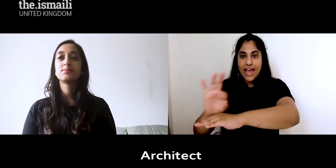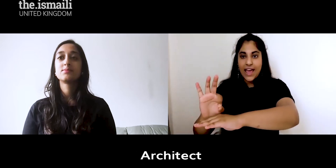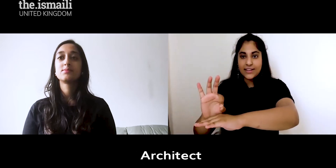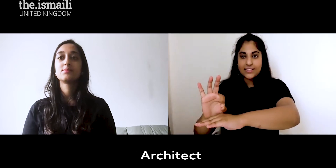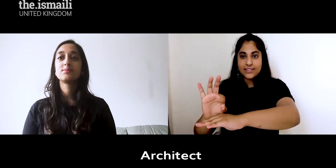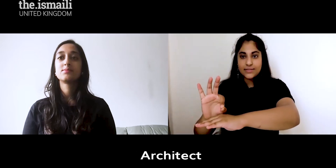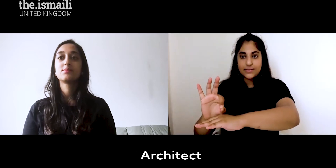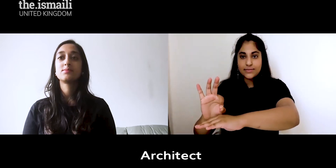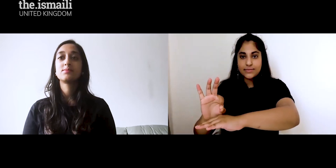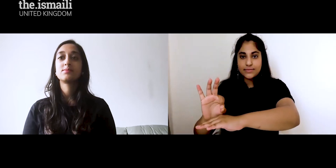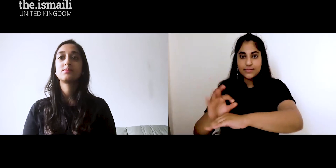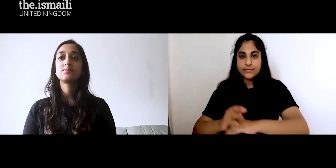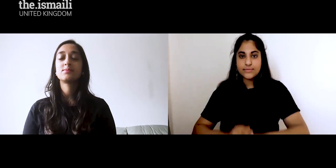Architect.